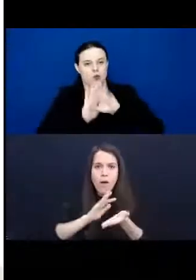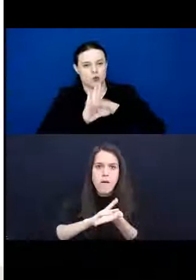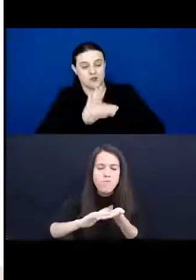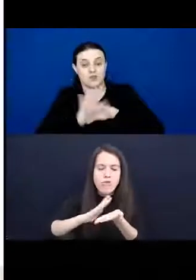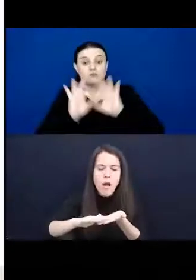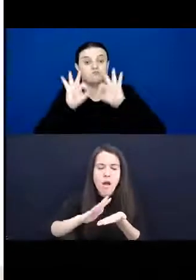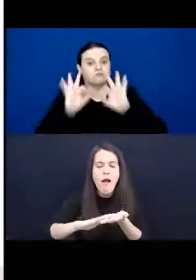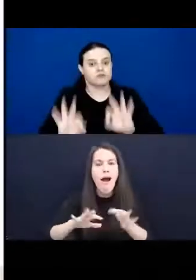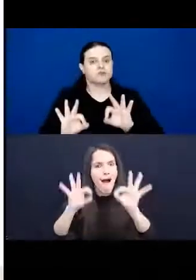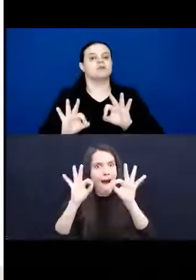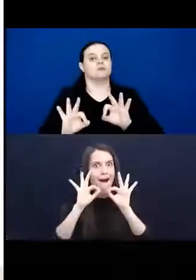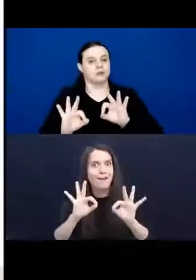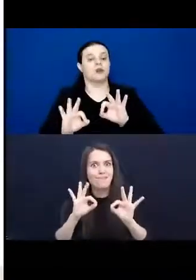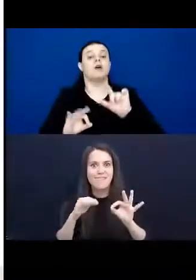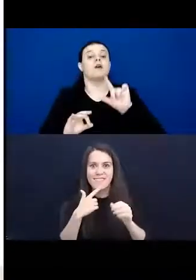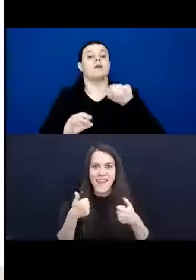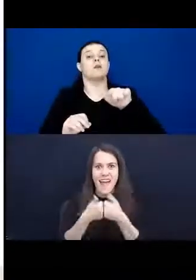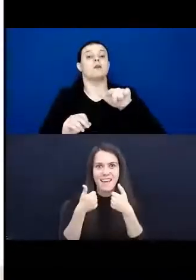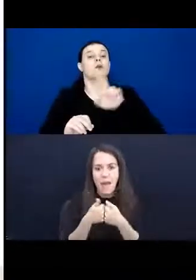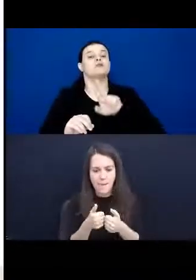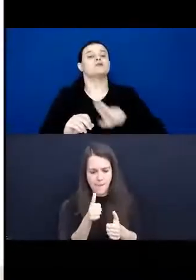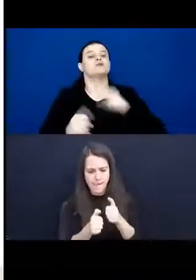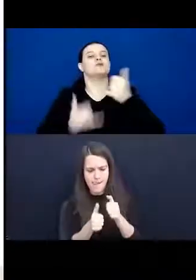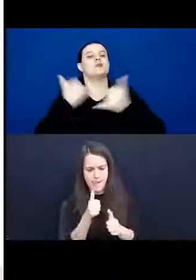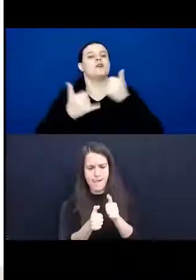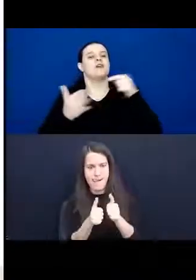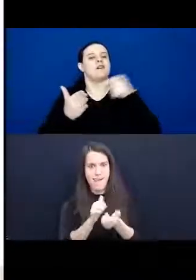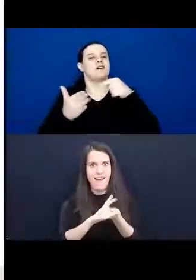efficiently after playing these games.